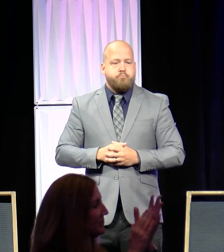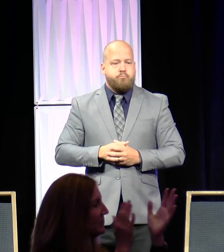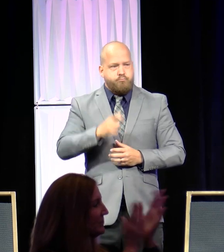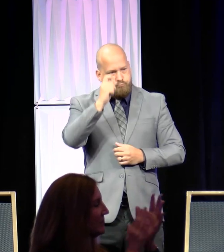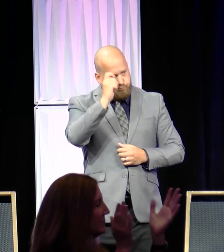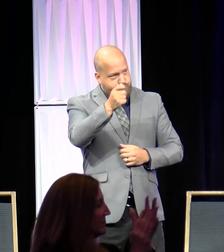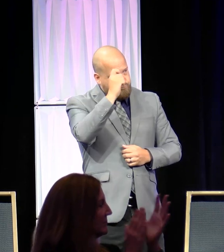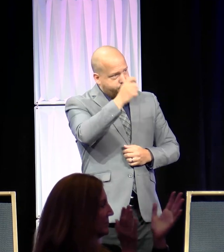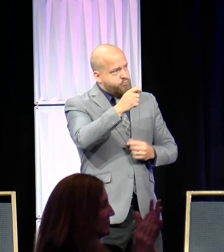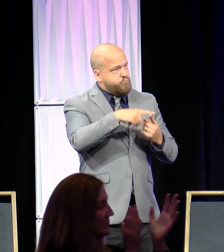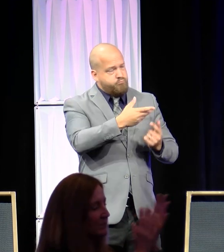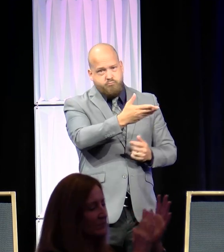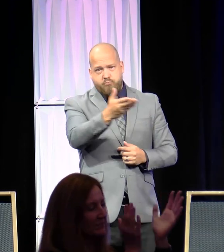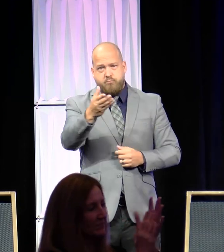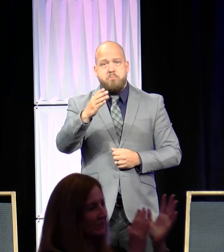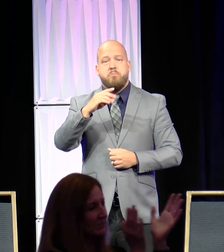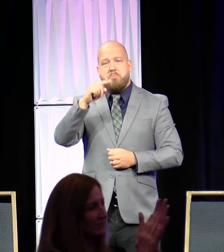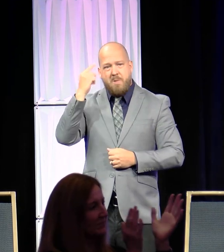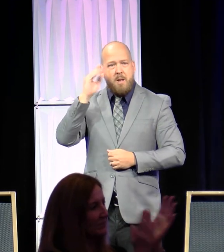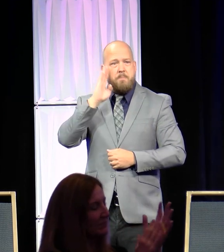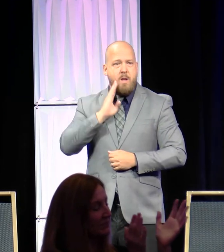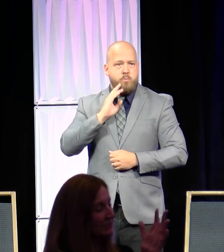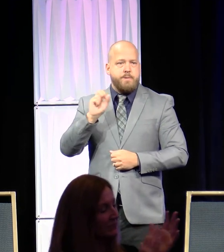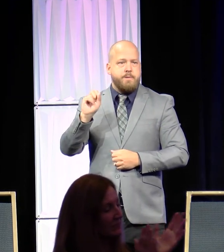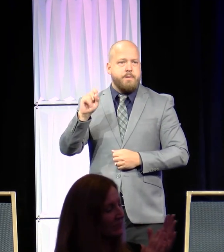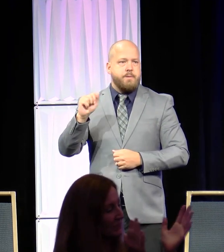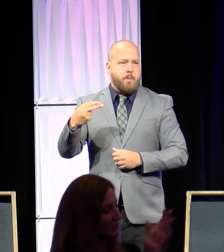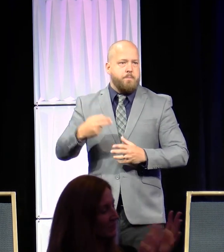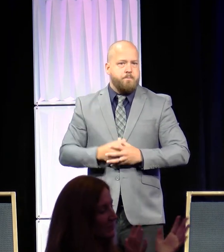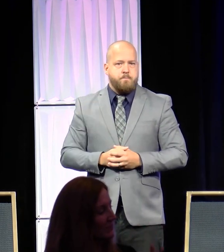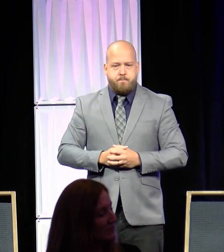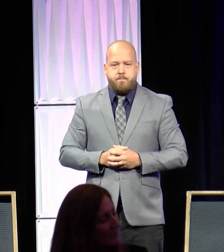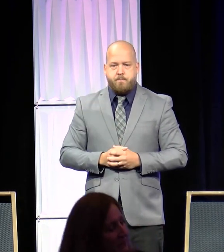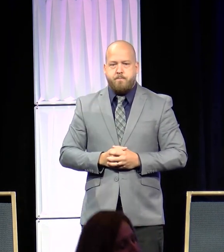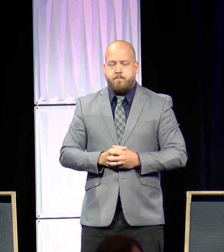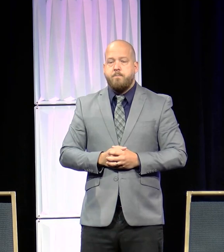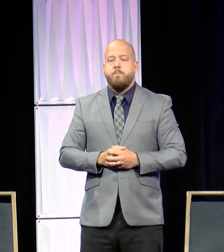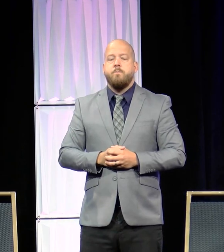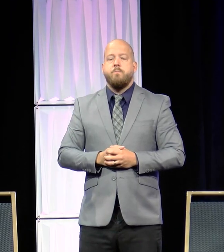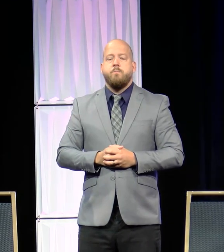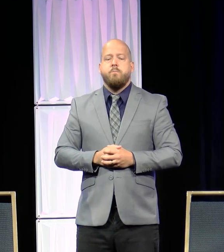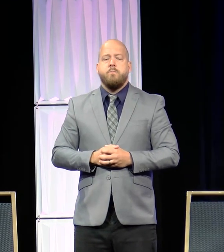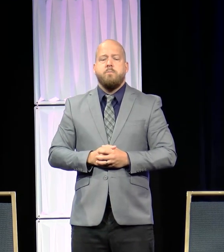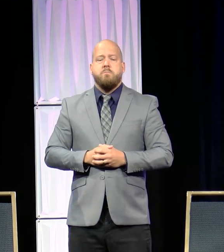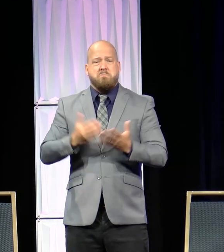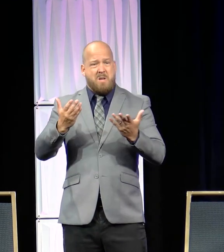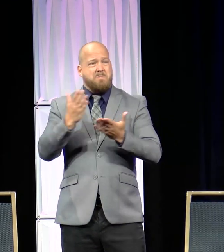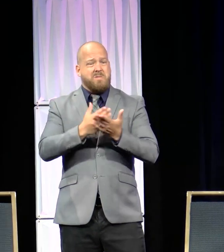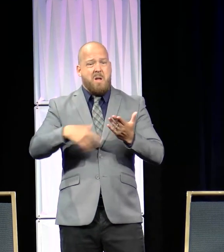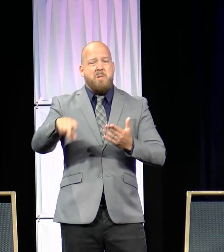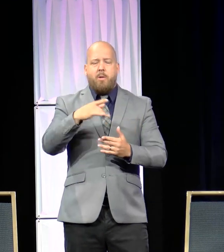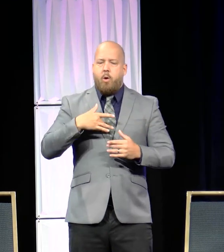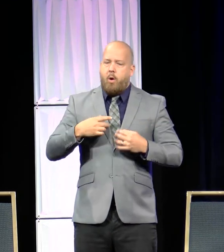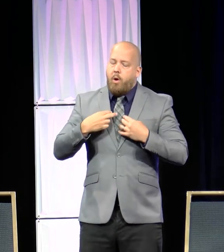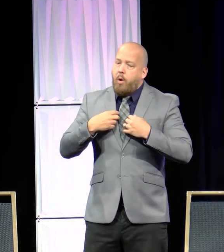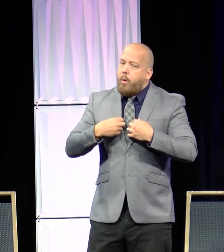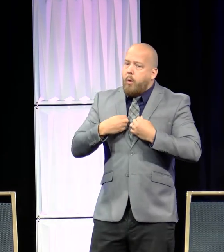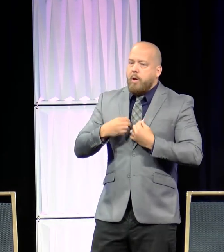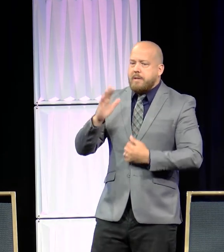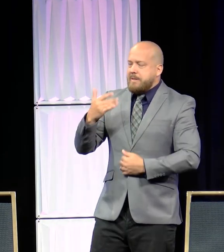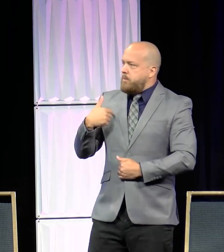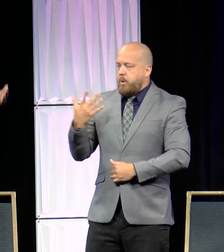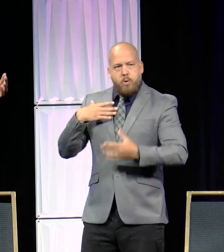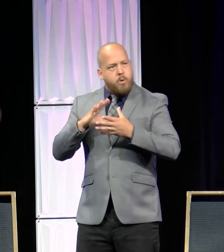And some of y'all, you know, and some folks might be saying, Jesus, why is he talking about them so much? I don't know.